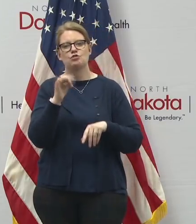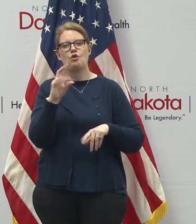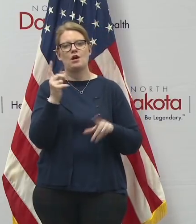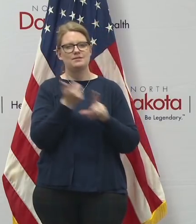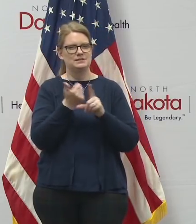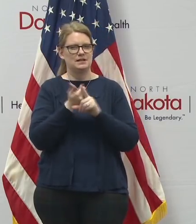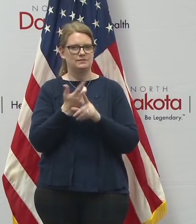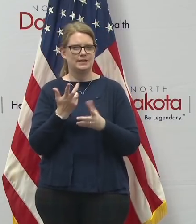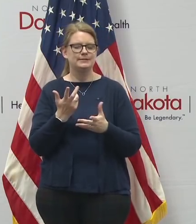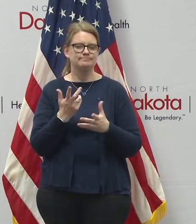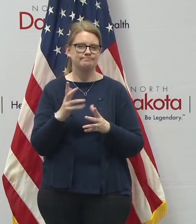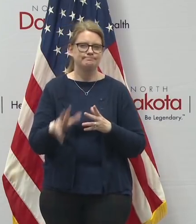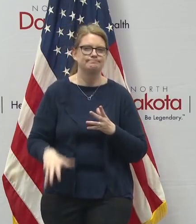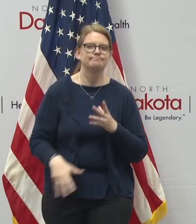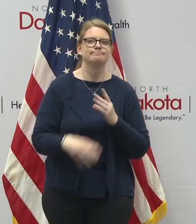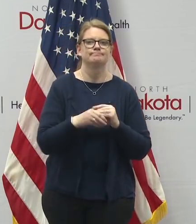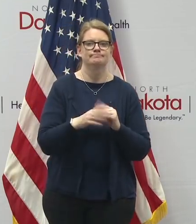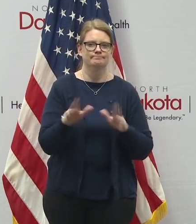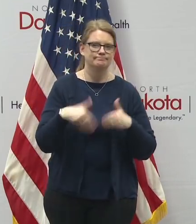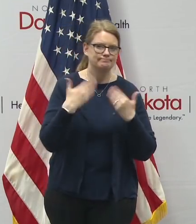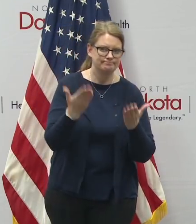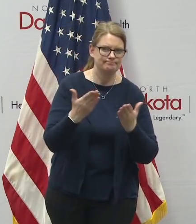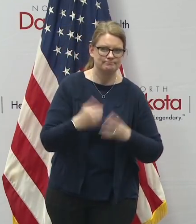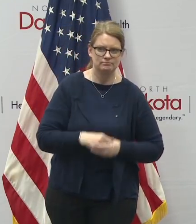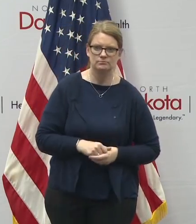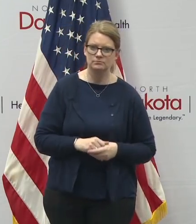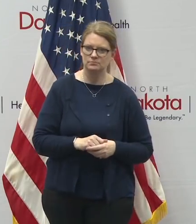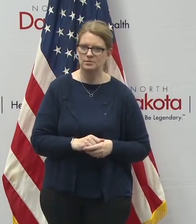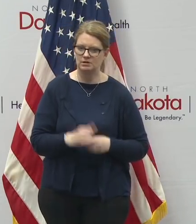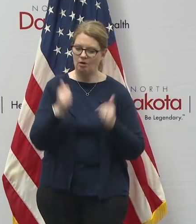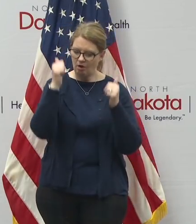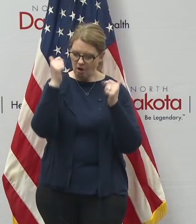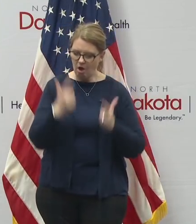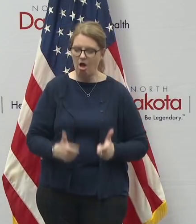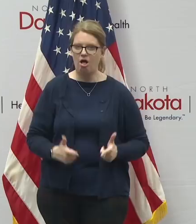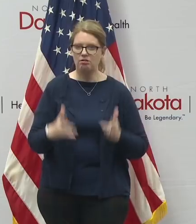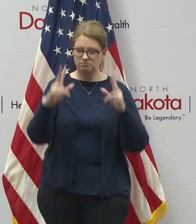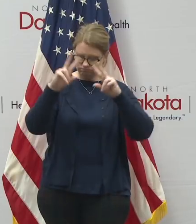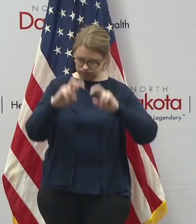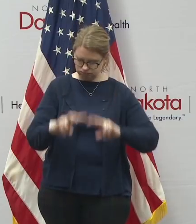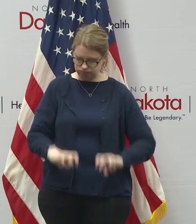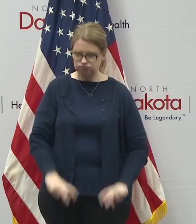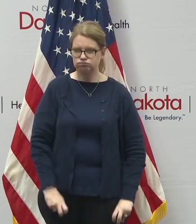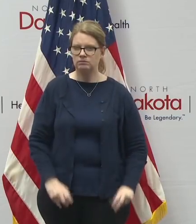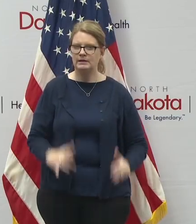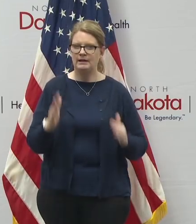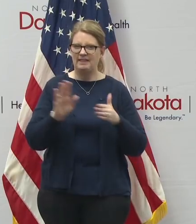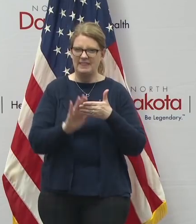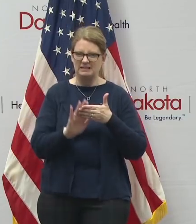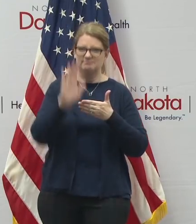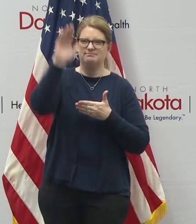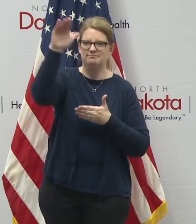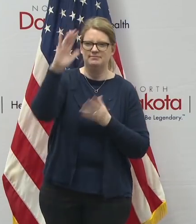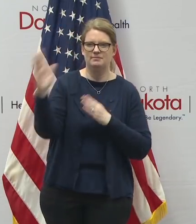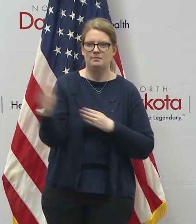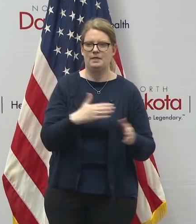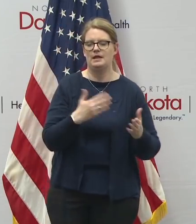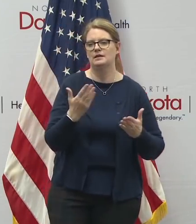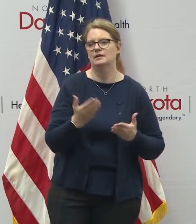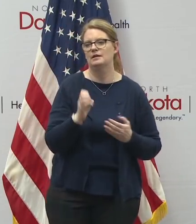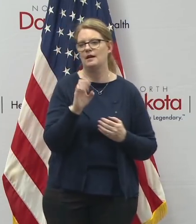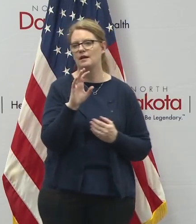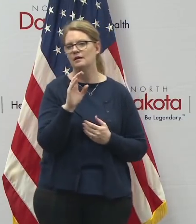in as part of providing that transportation. But yeah, every component is being thought of in that surge planning effort.